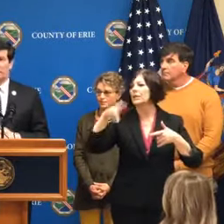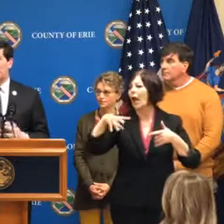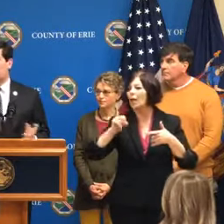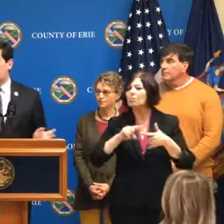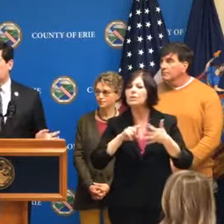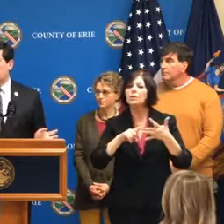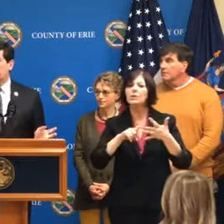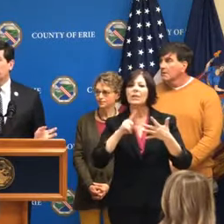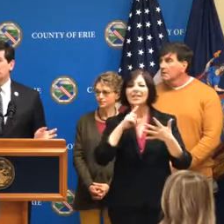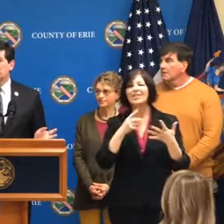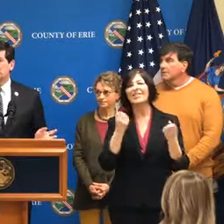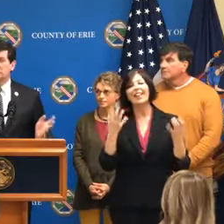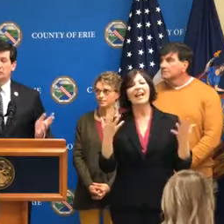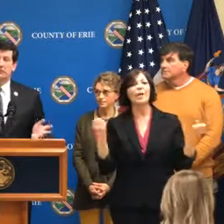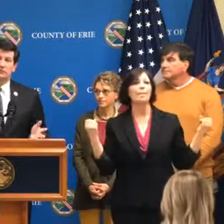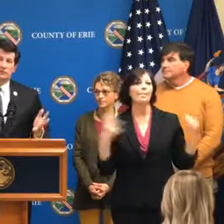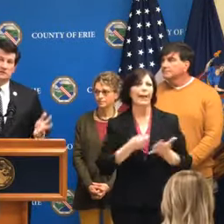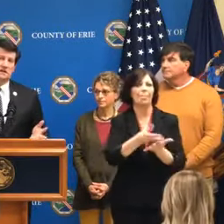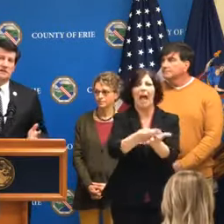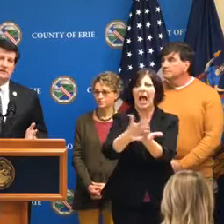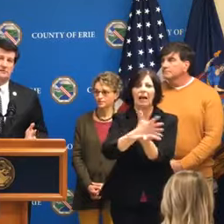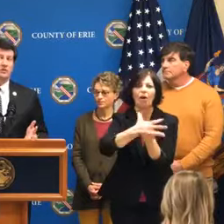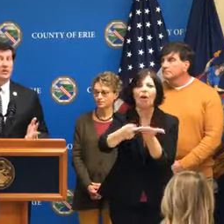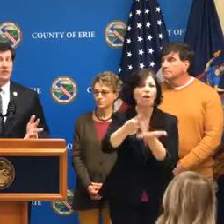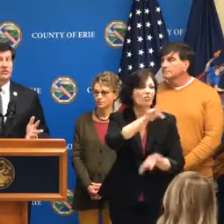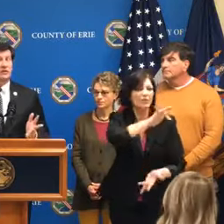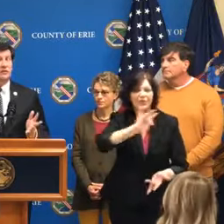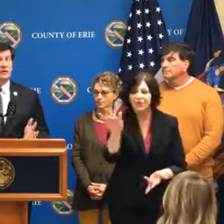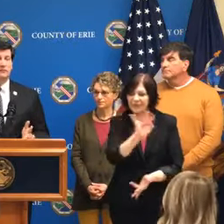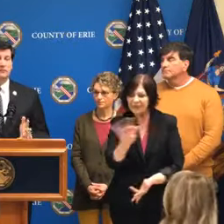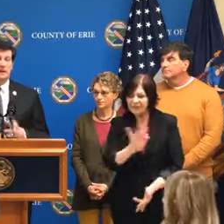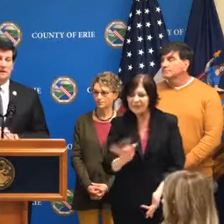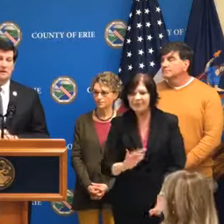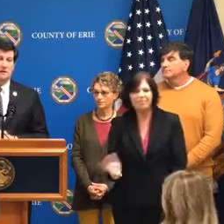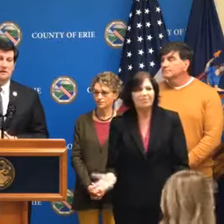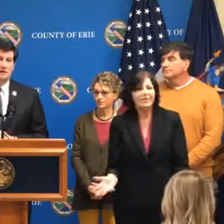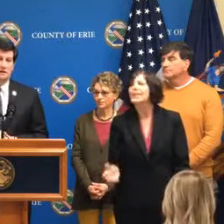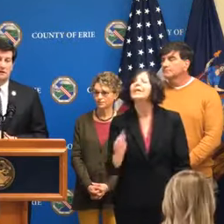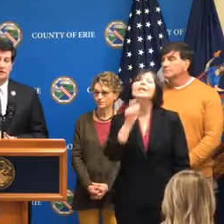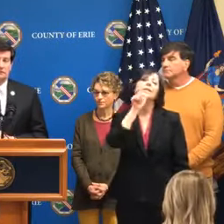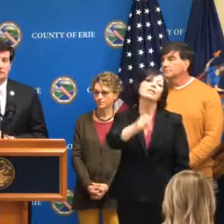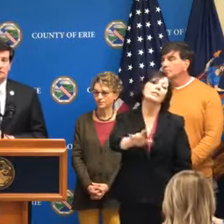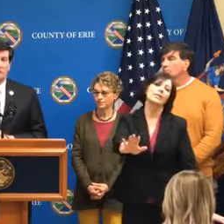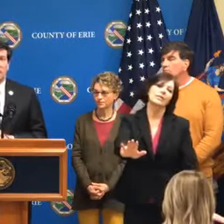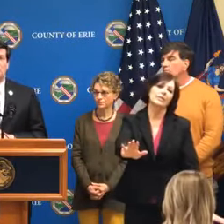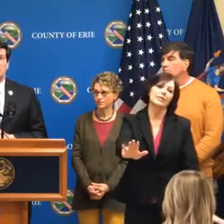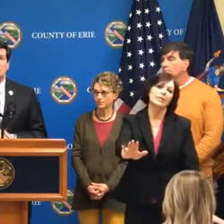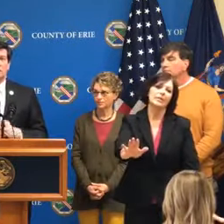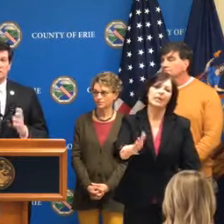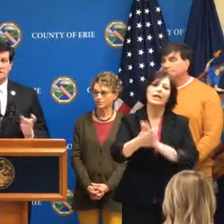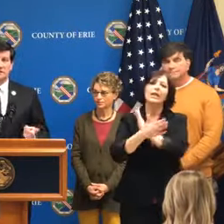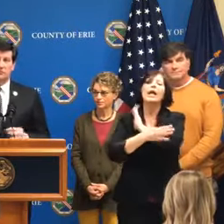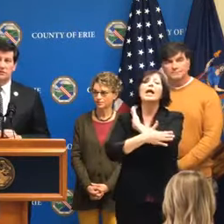There's been a lot of panic buying that we've seen, and we want people to understand that there really is no need for that. The county, while in a state of